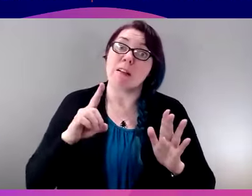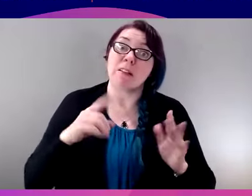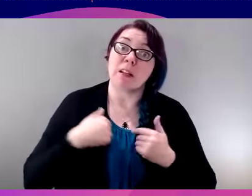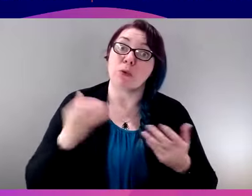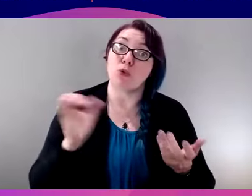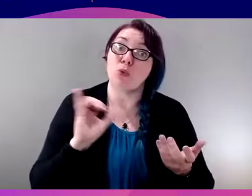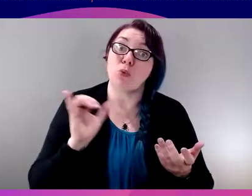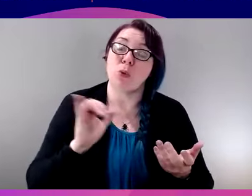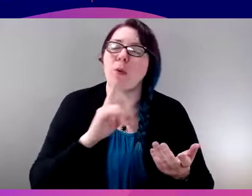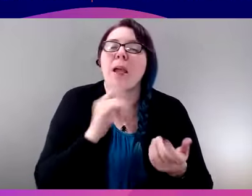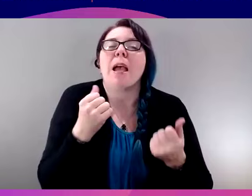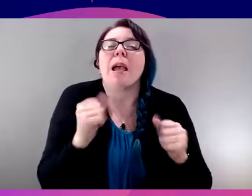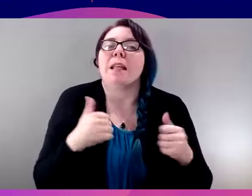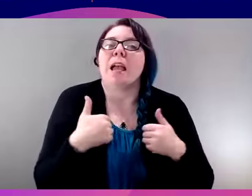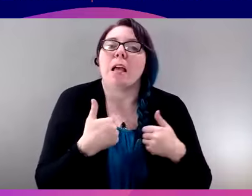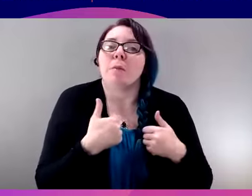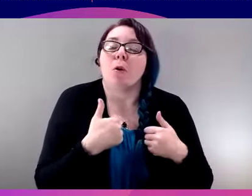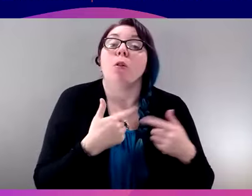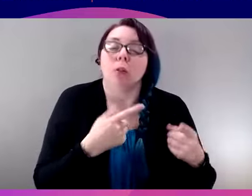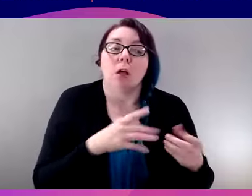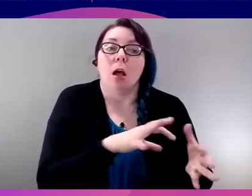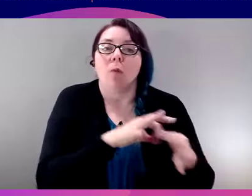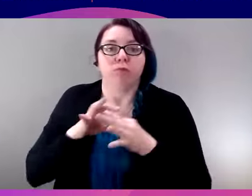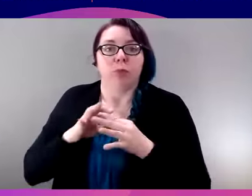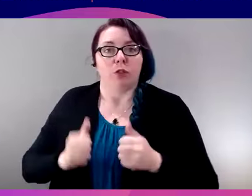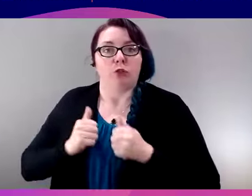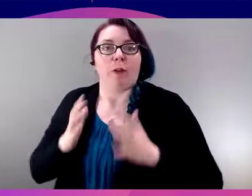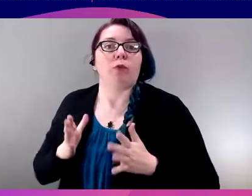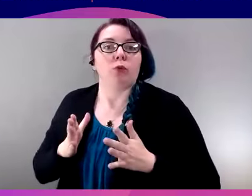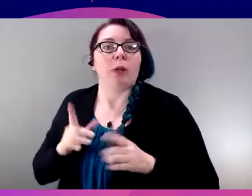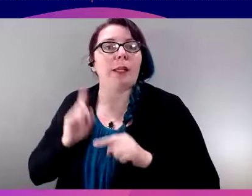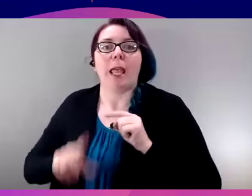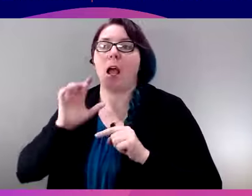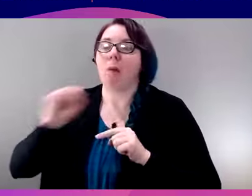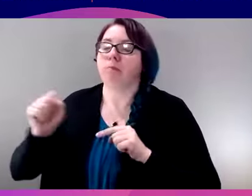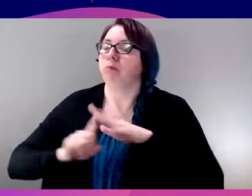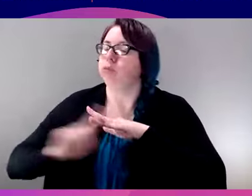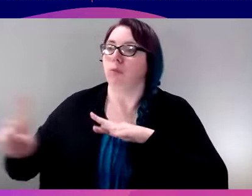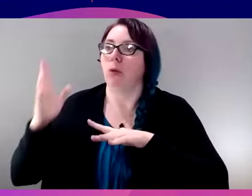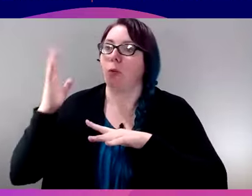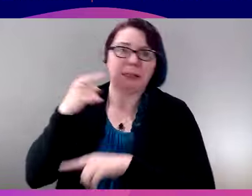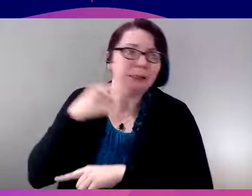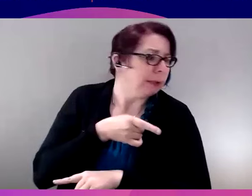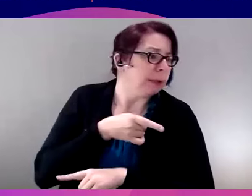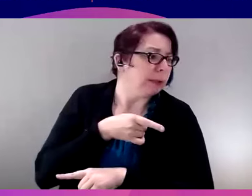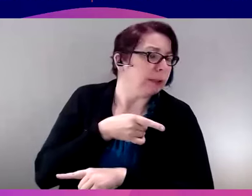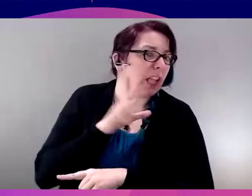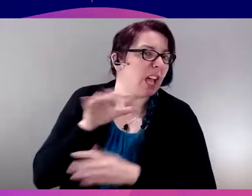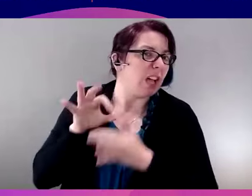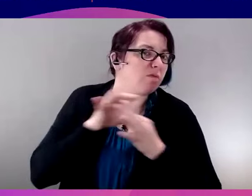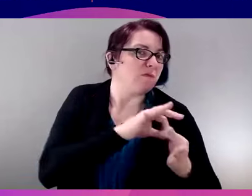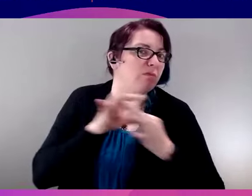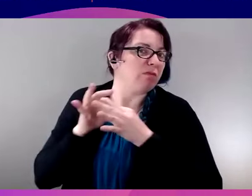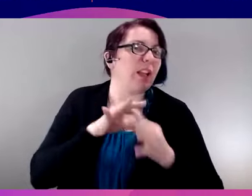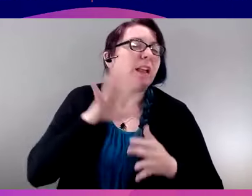that might impact a survivor's ability to leave violence. I also want to quickly mention that right now we